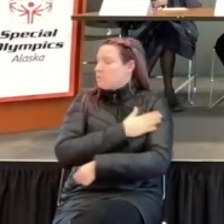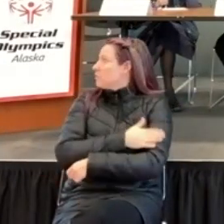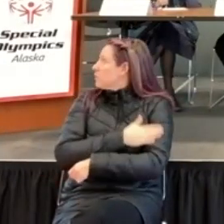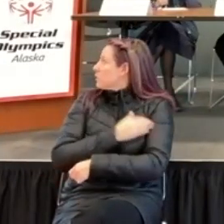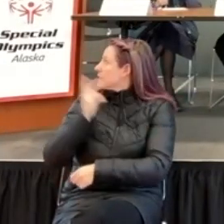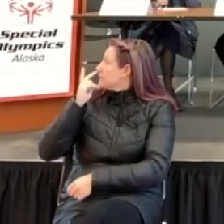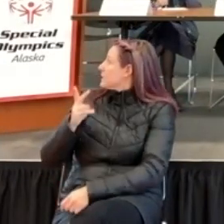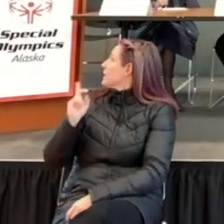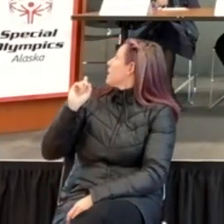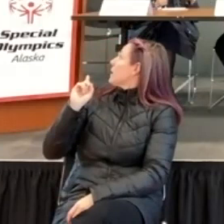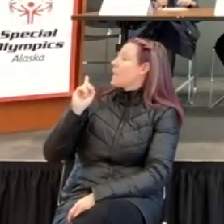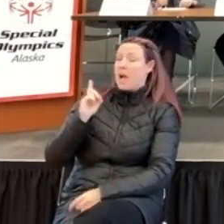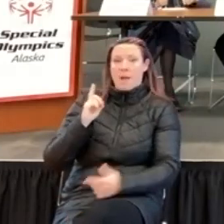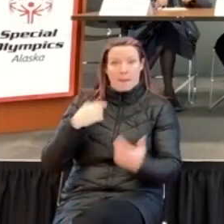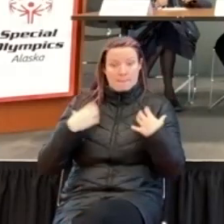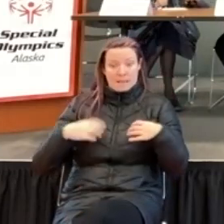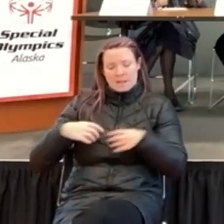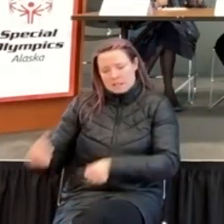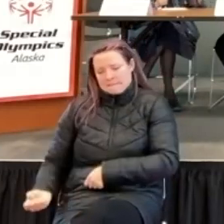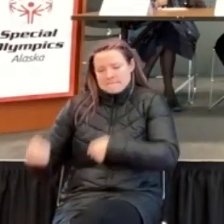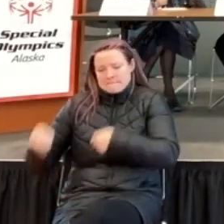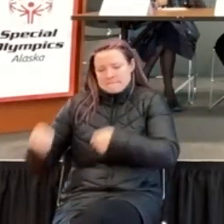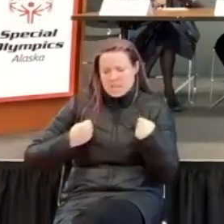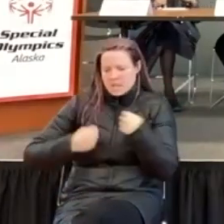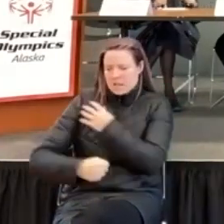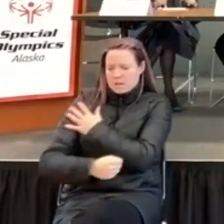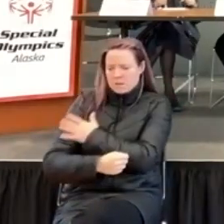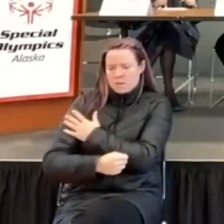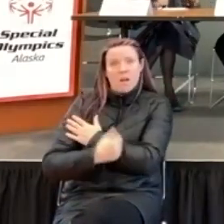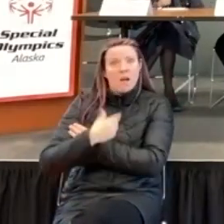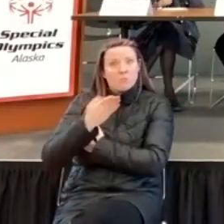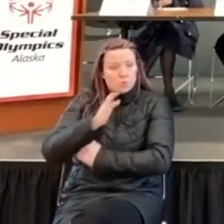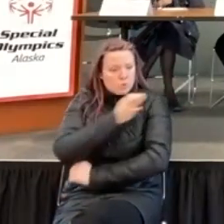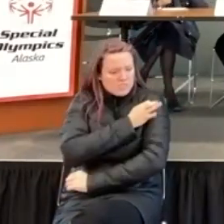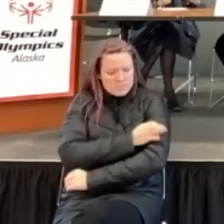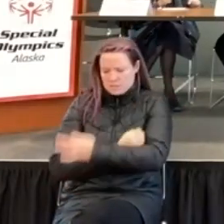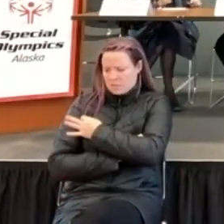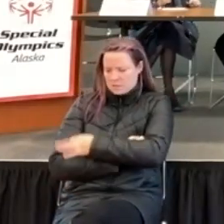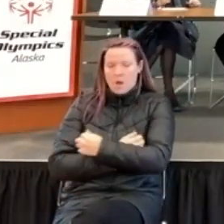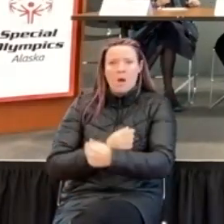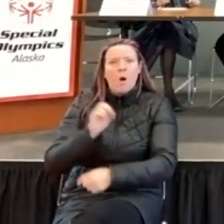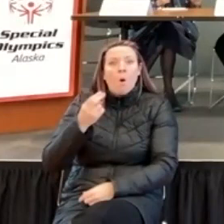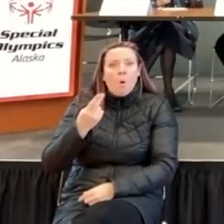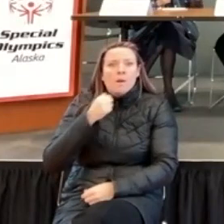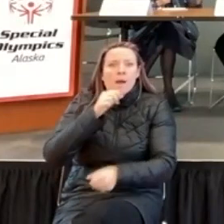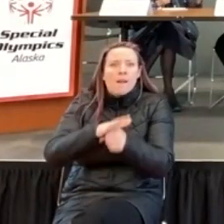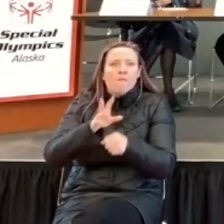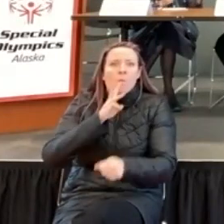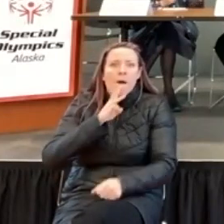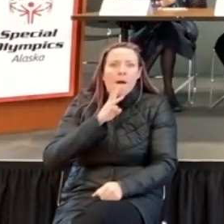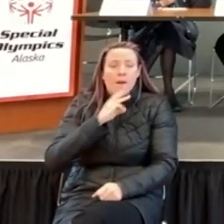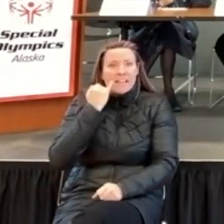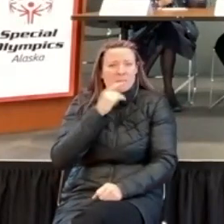And as I sat there the other day and I looked at them, and so did some other people, we realized I'm dehydrated. And